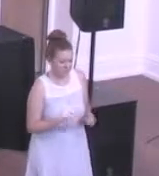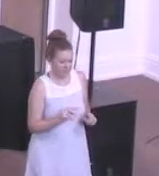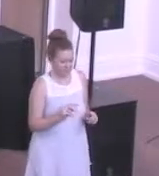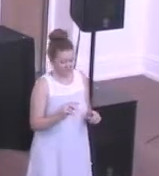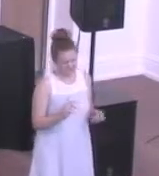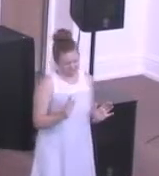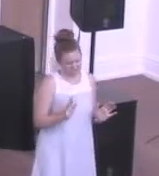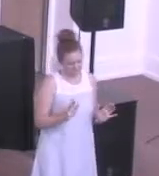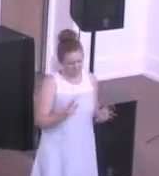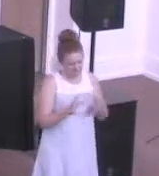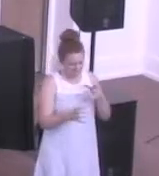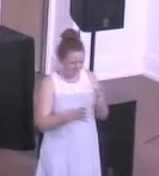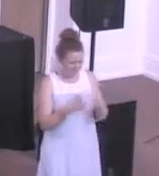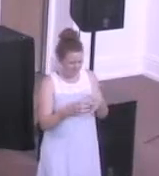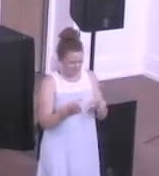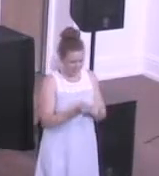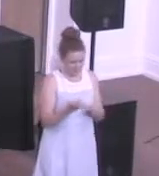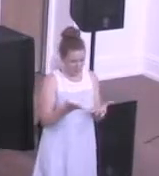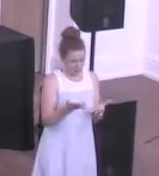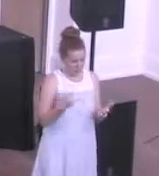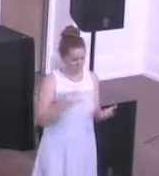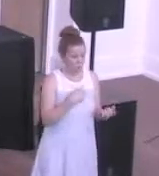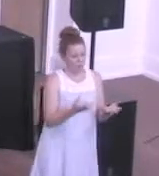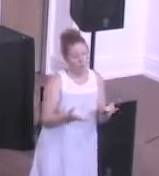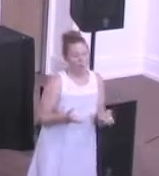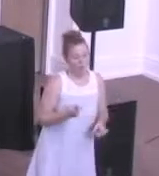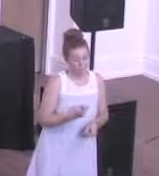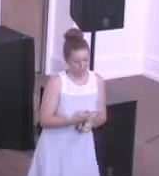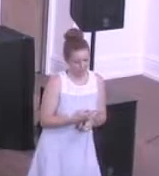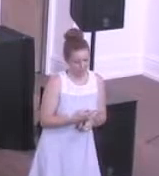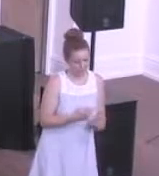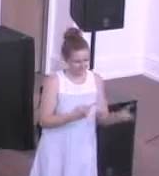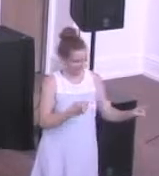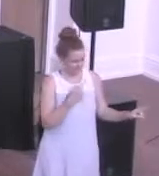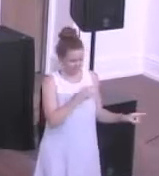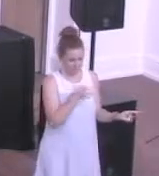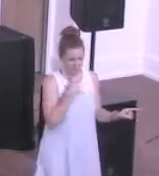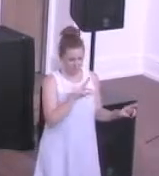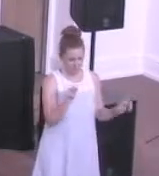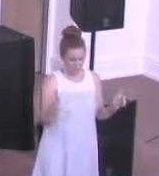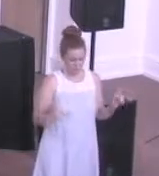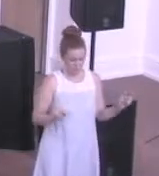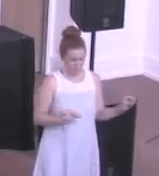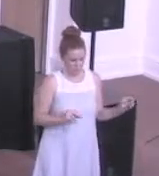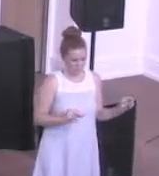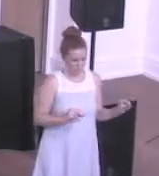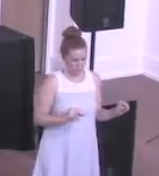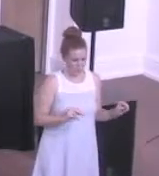kind of mix it with whatever we believe, right? We should do what the Bible says.